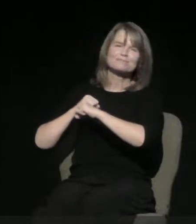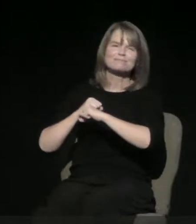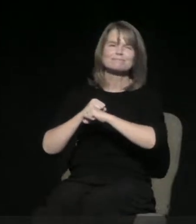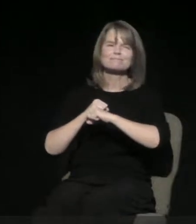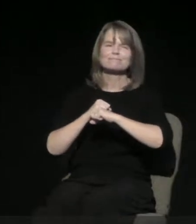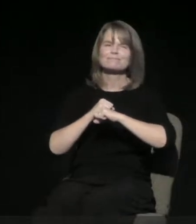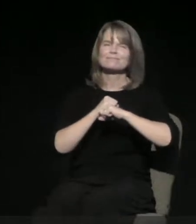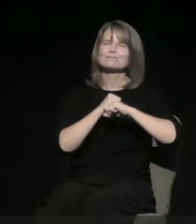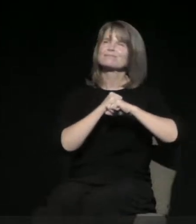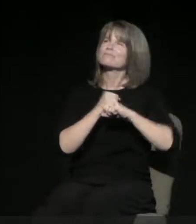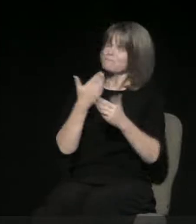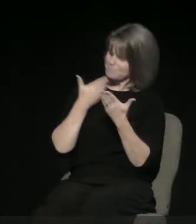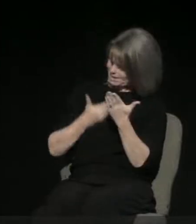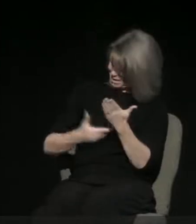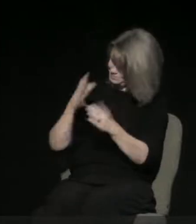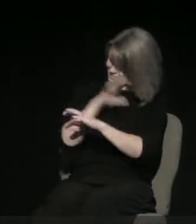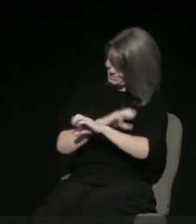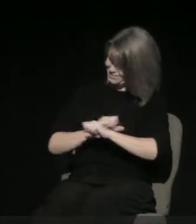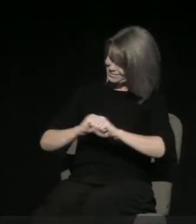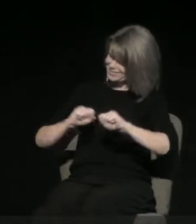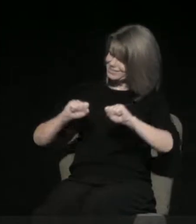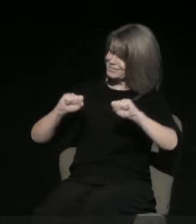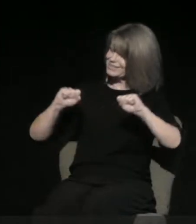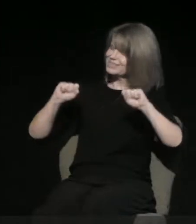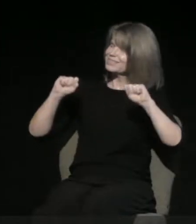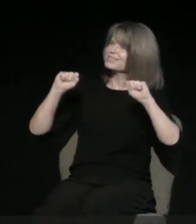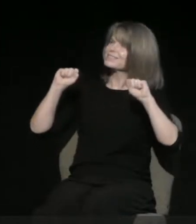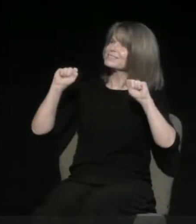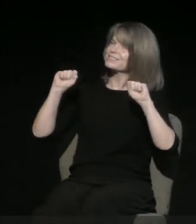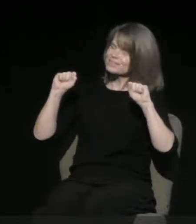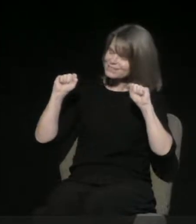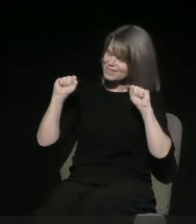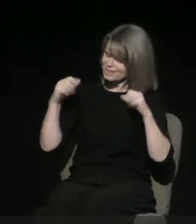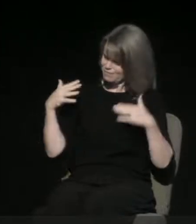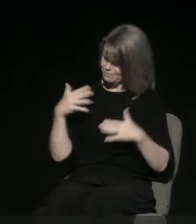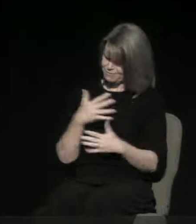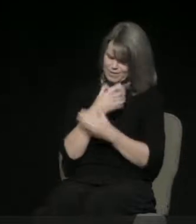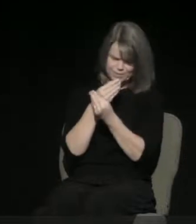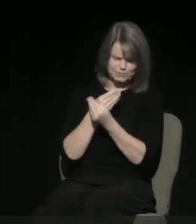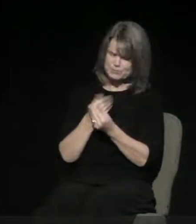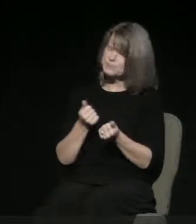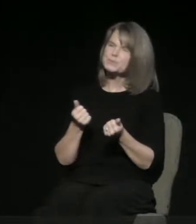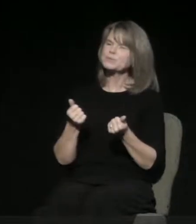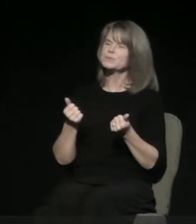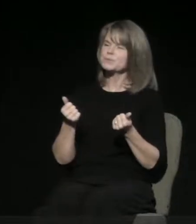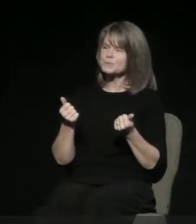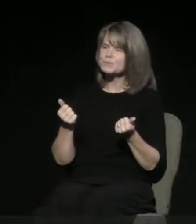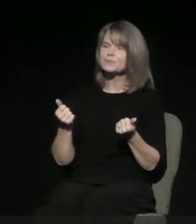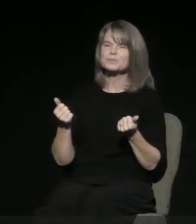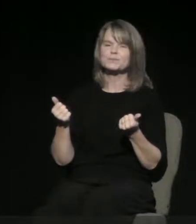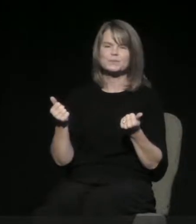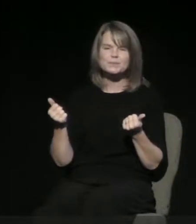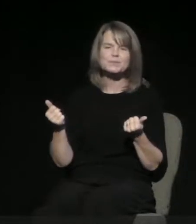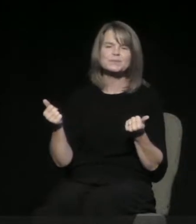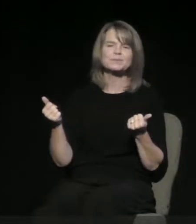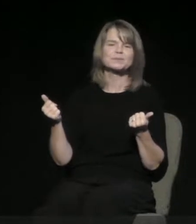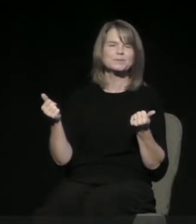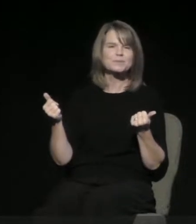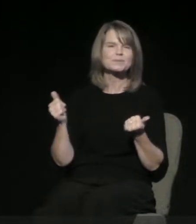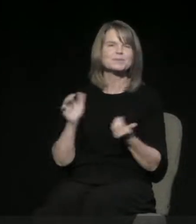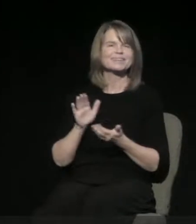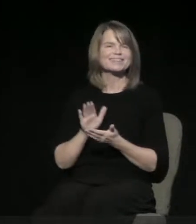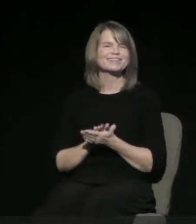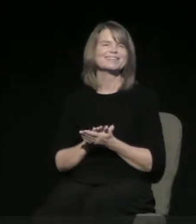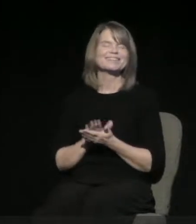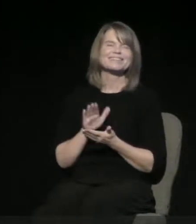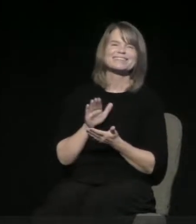There's nothing to fear now, for I'll save you. Let's sing